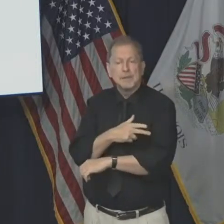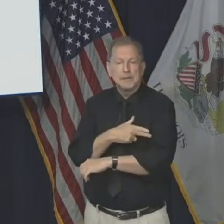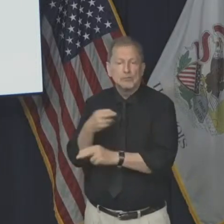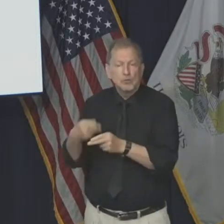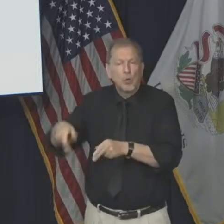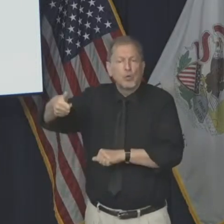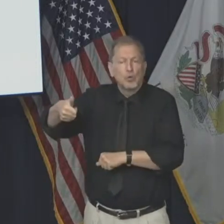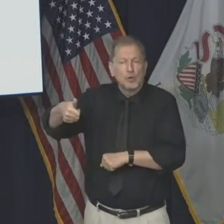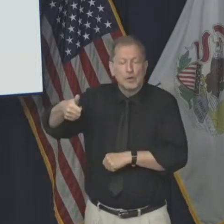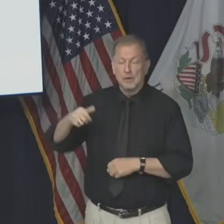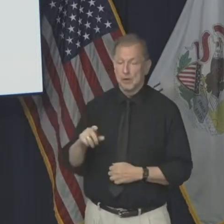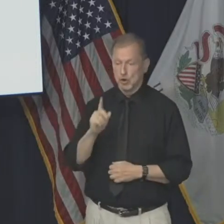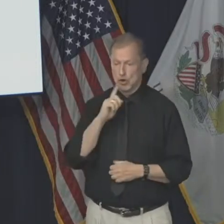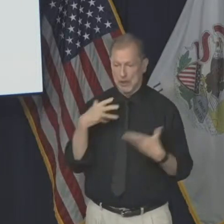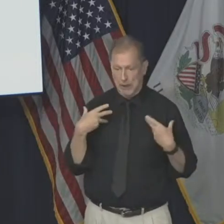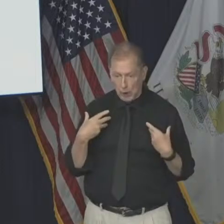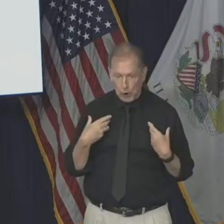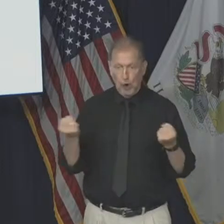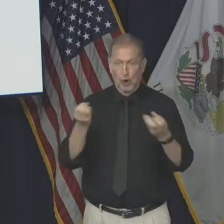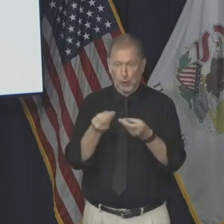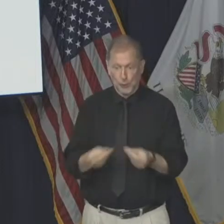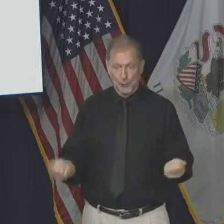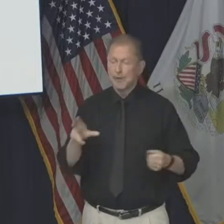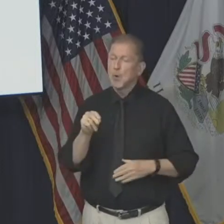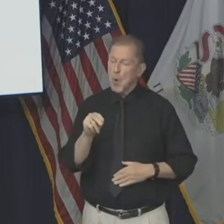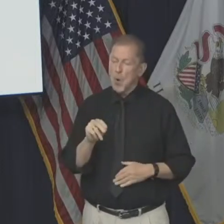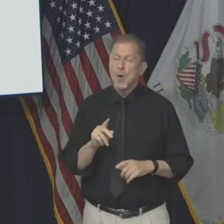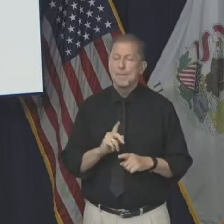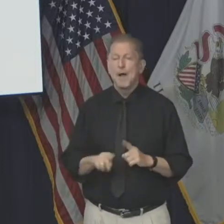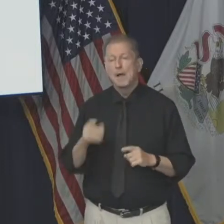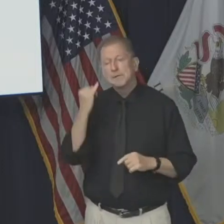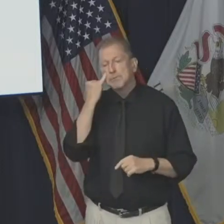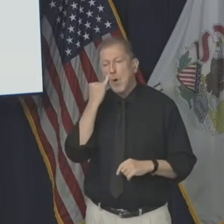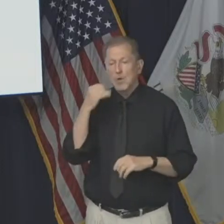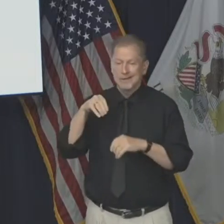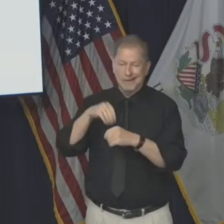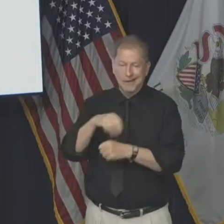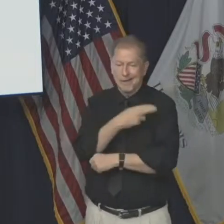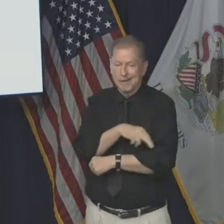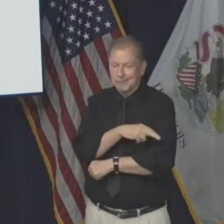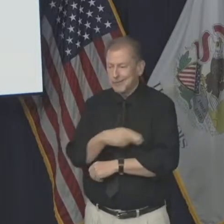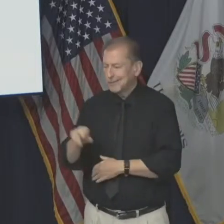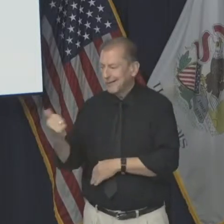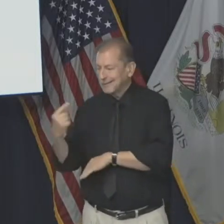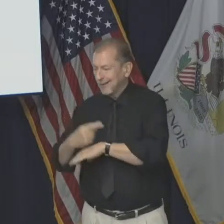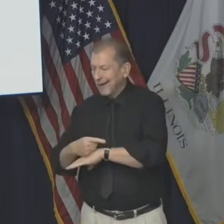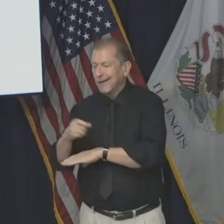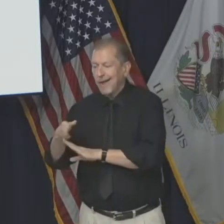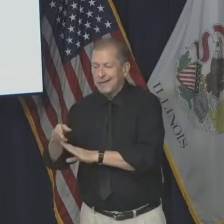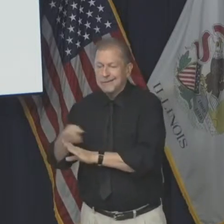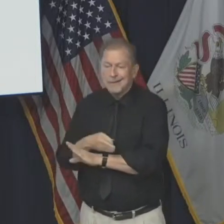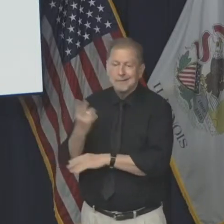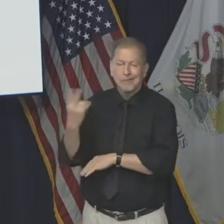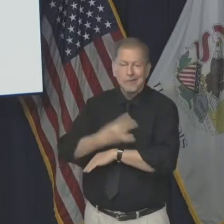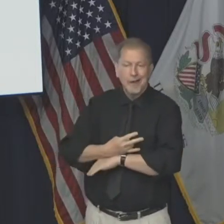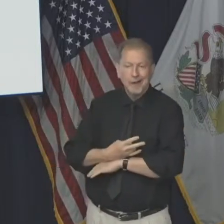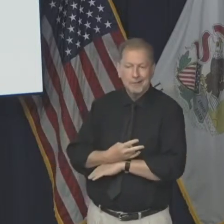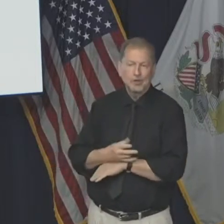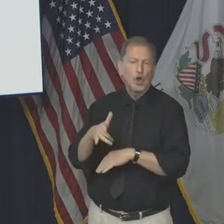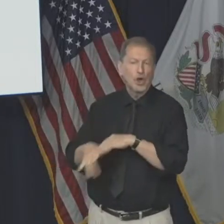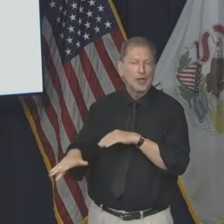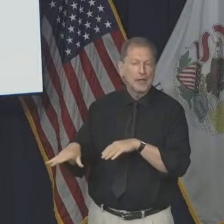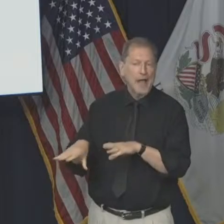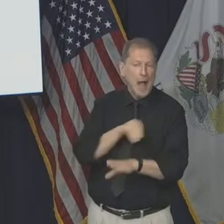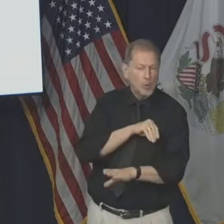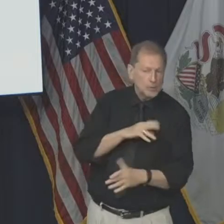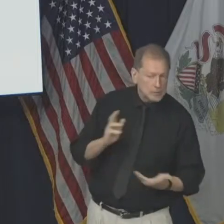not a be-all, end-all cure, but it can shorten the duration of a hospital stay. We know that there are other